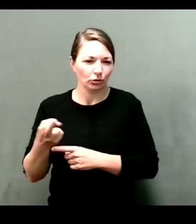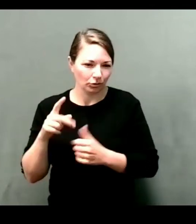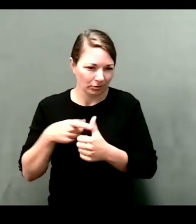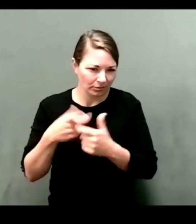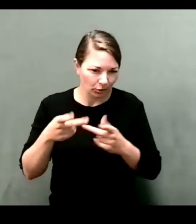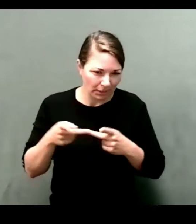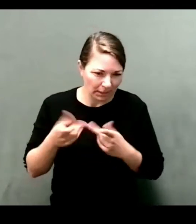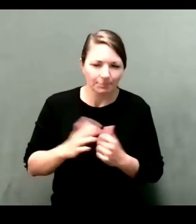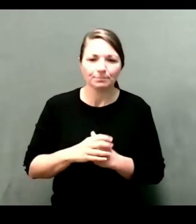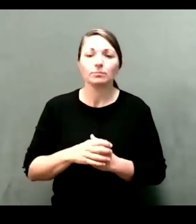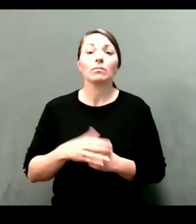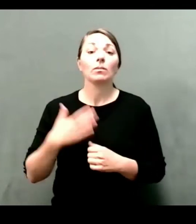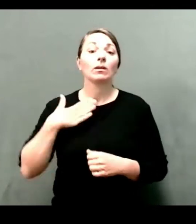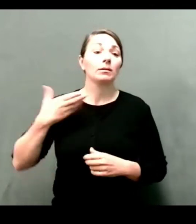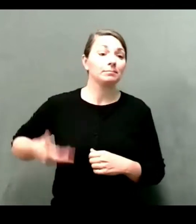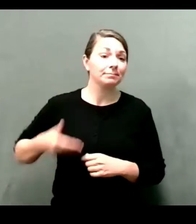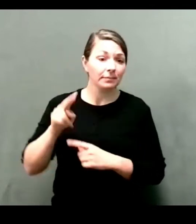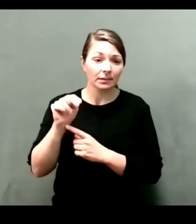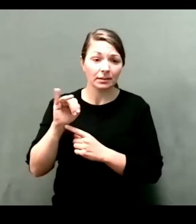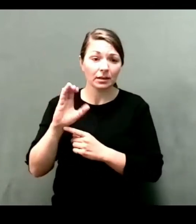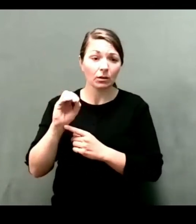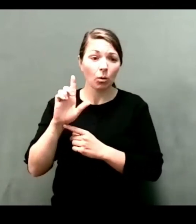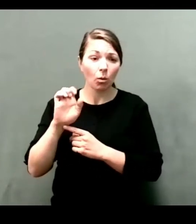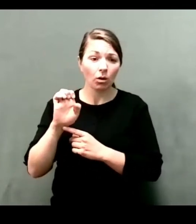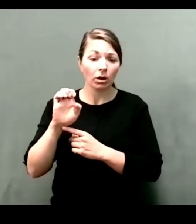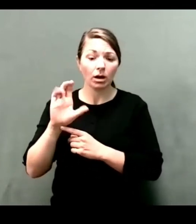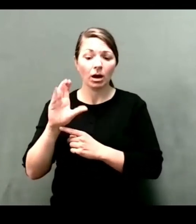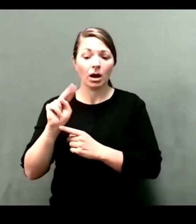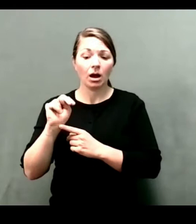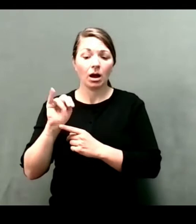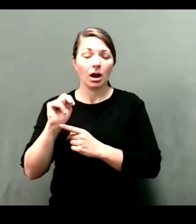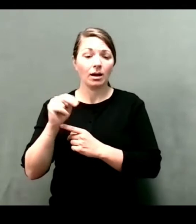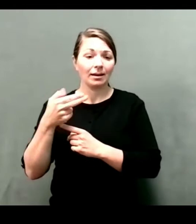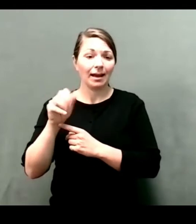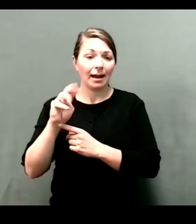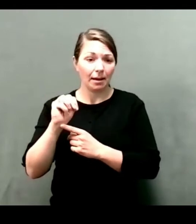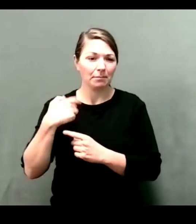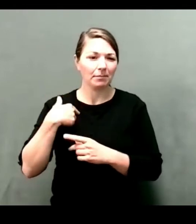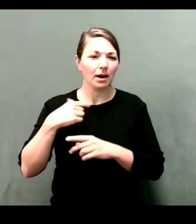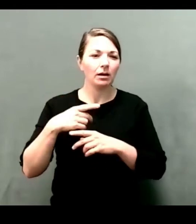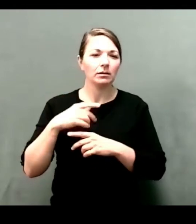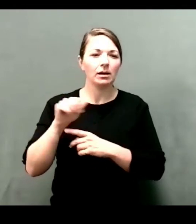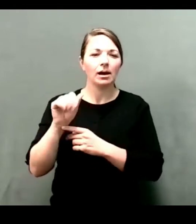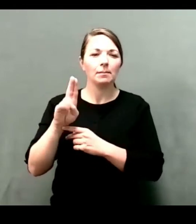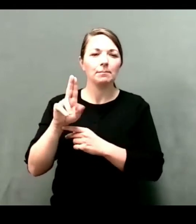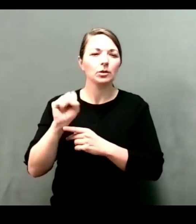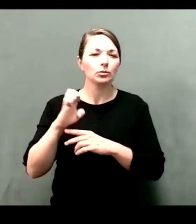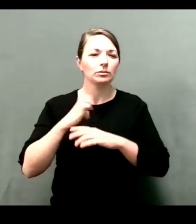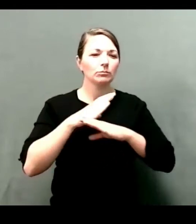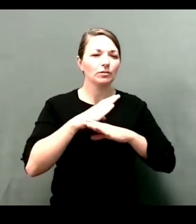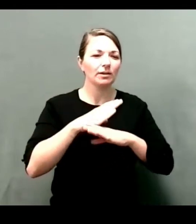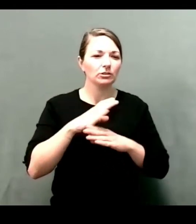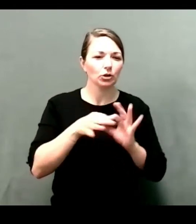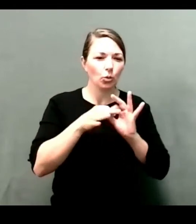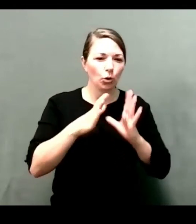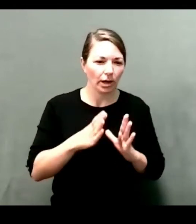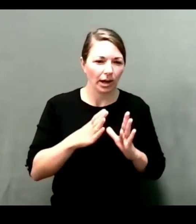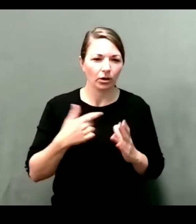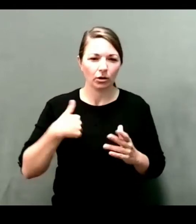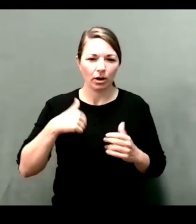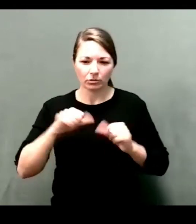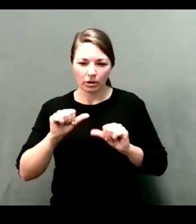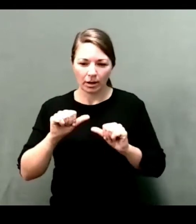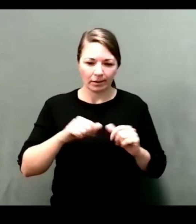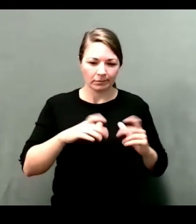Nicole Cunningham, Abuse Prevention Coordinator for the task force. And in my role, I work to bridge the gap between child abuse